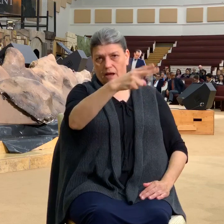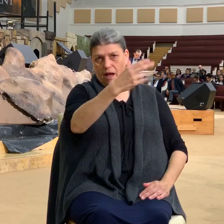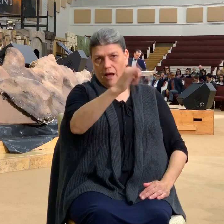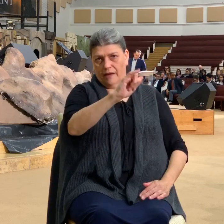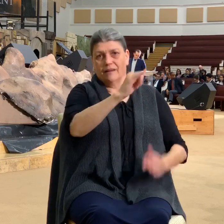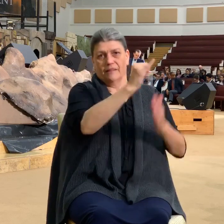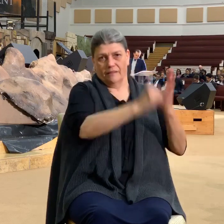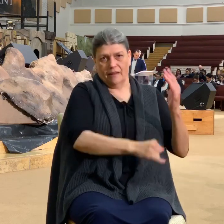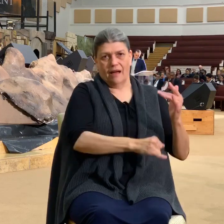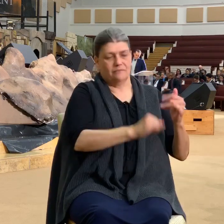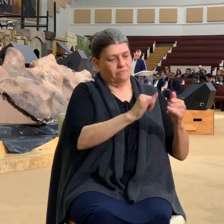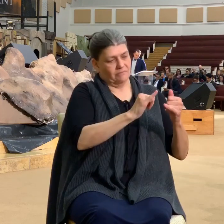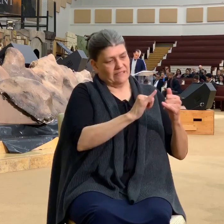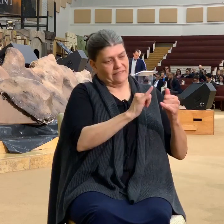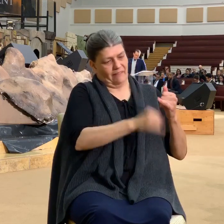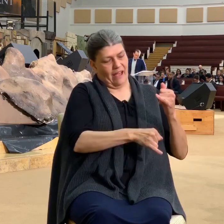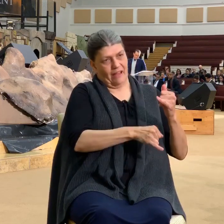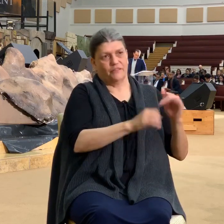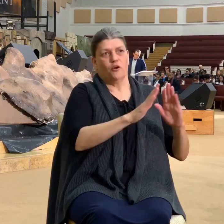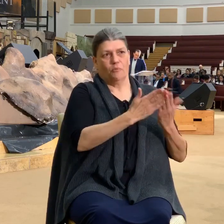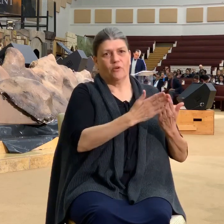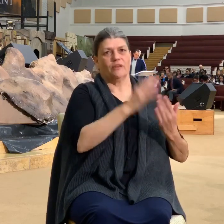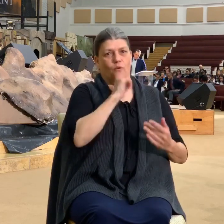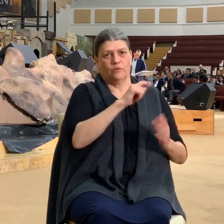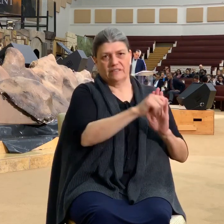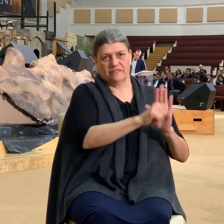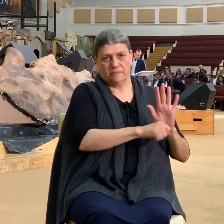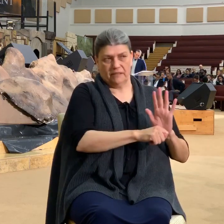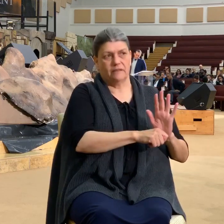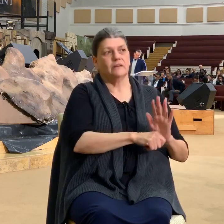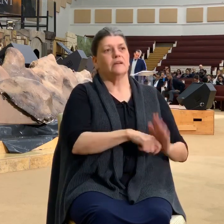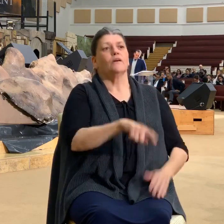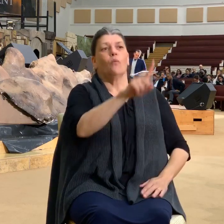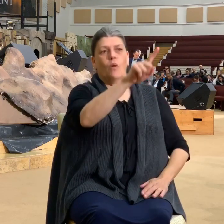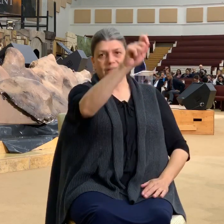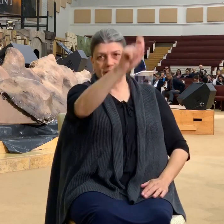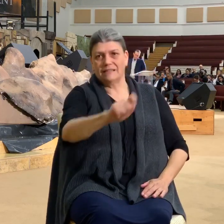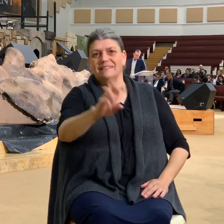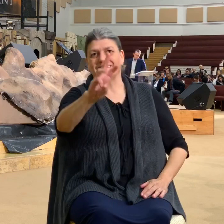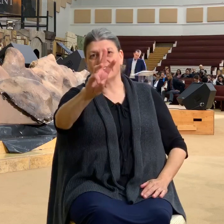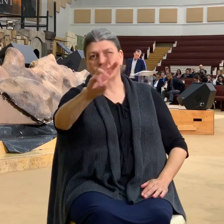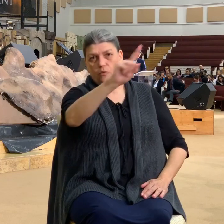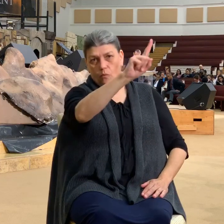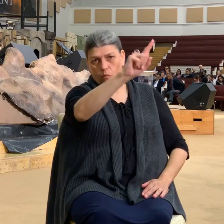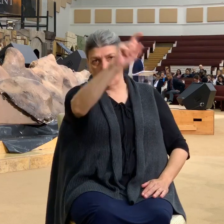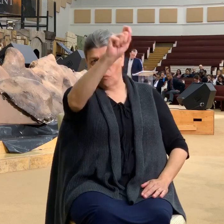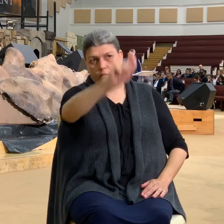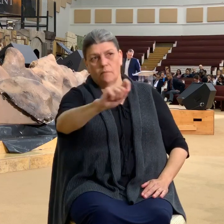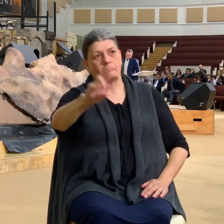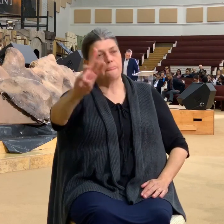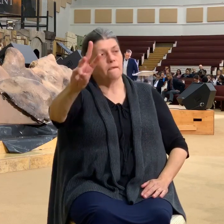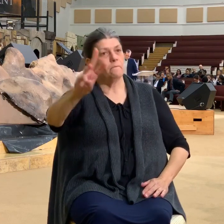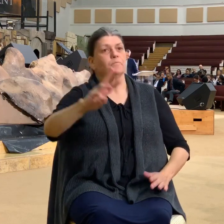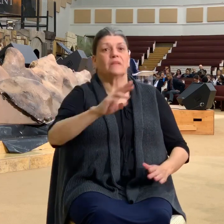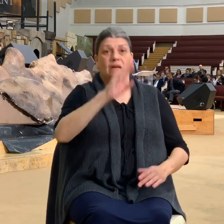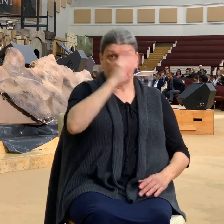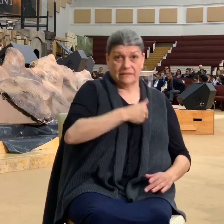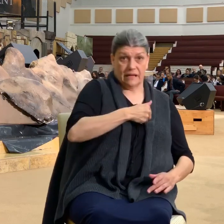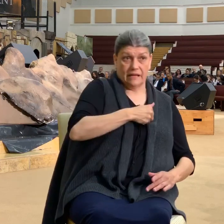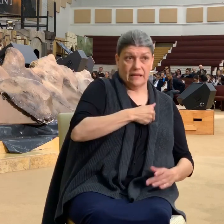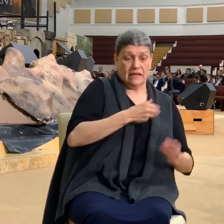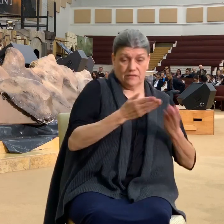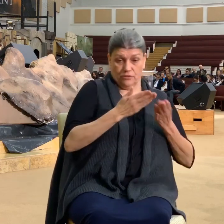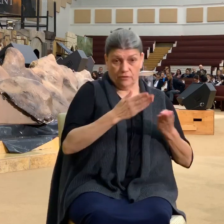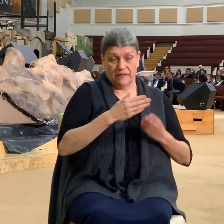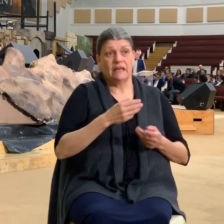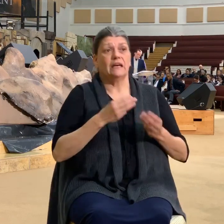He says in Malachi chapter 1 and verse 6, a son honoreth his father and a servant his master. God